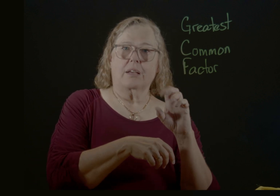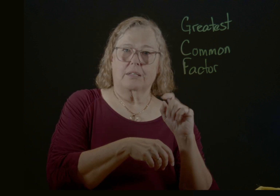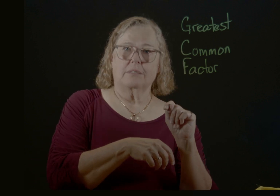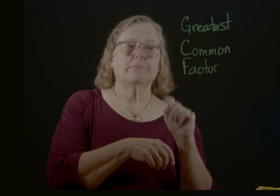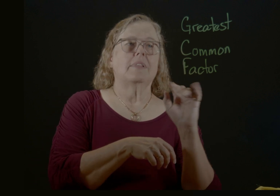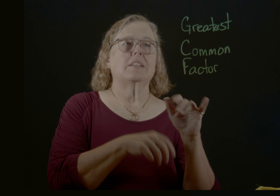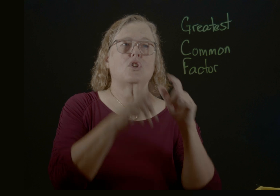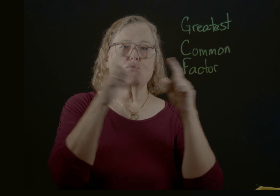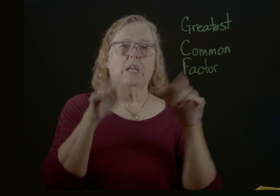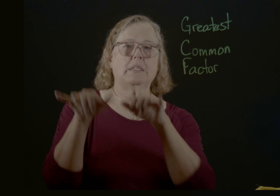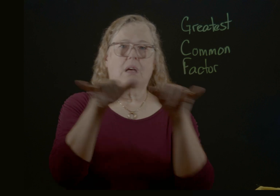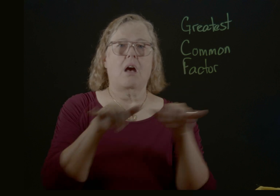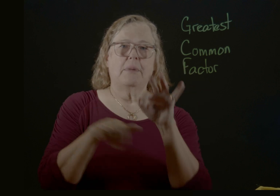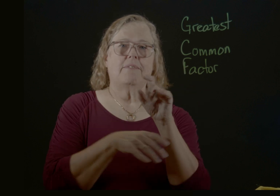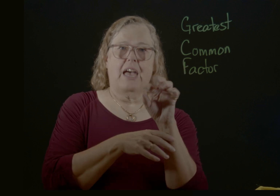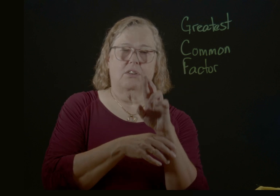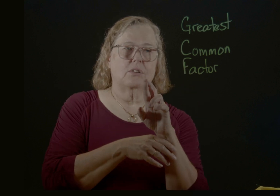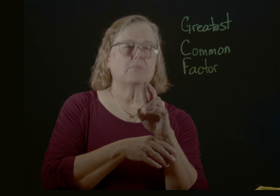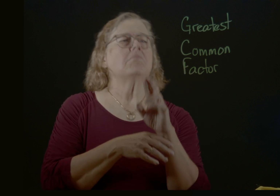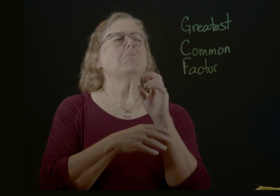a factor. It's the greatest common factor.